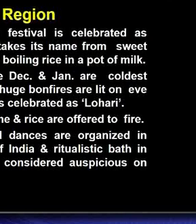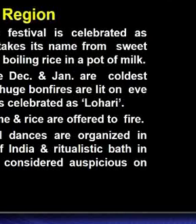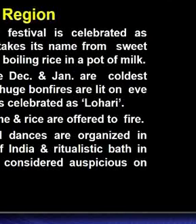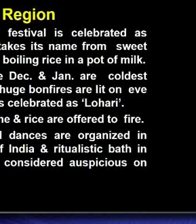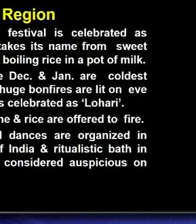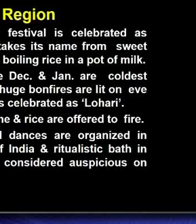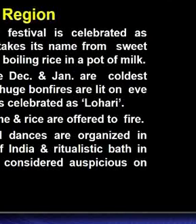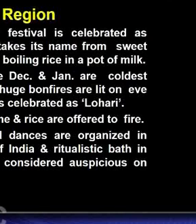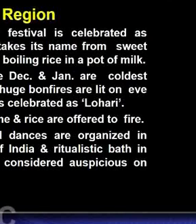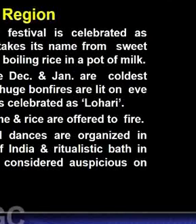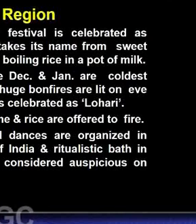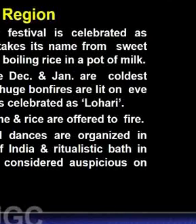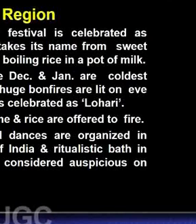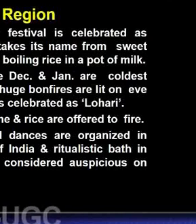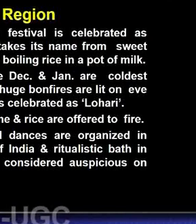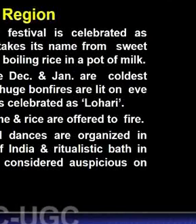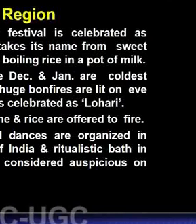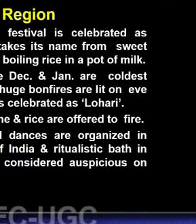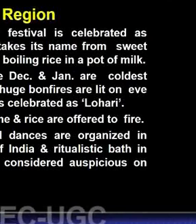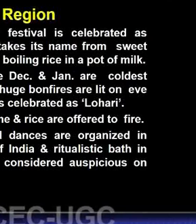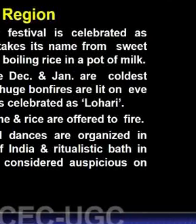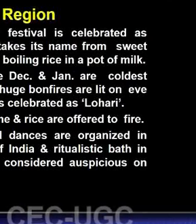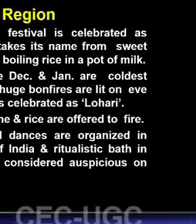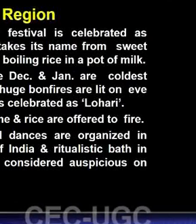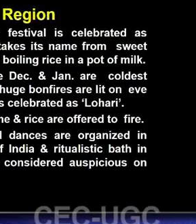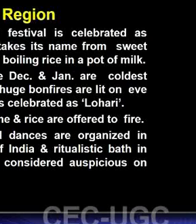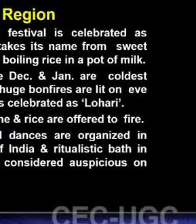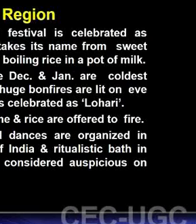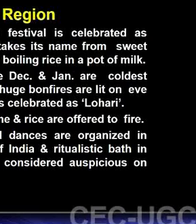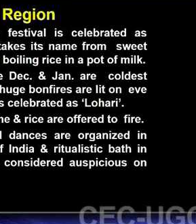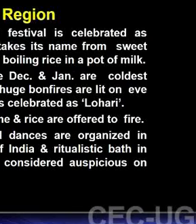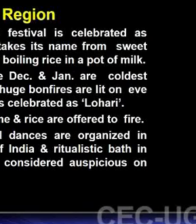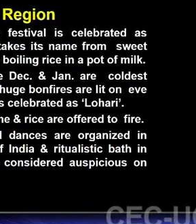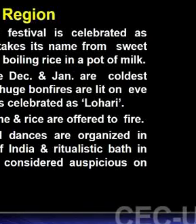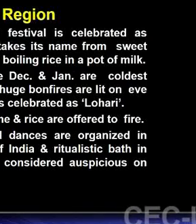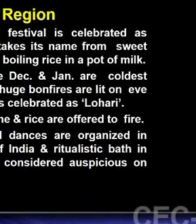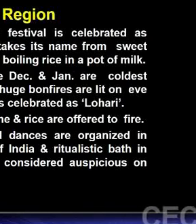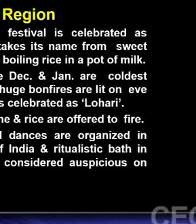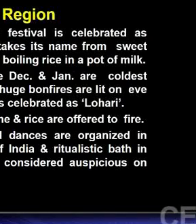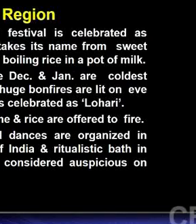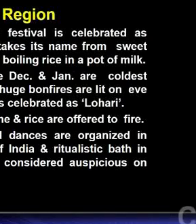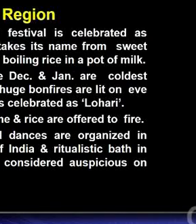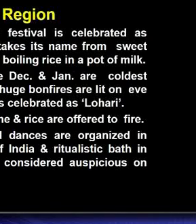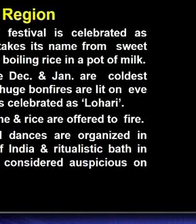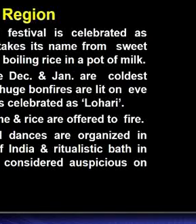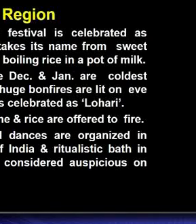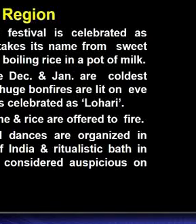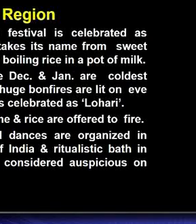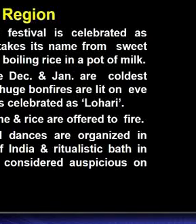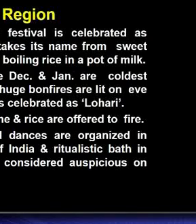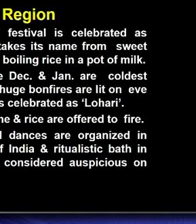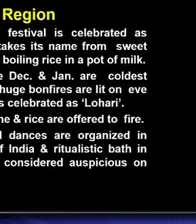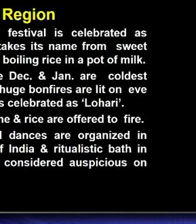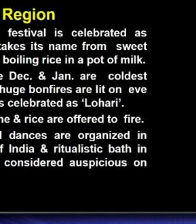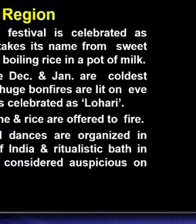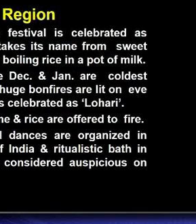is celebrated as Lohri. And the sweet sugarcane and rice, they are offered to the fire. The fairs